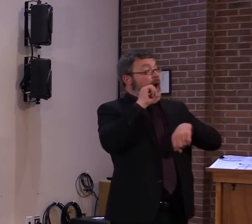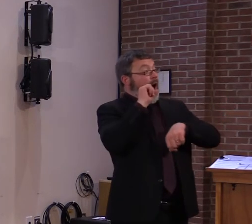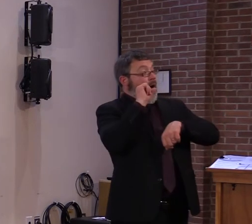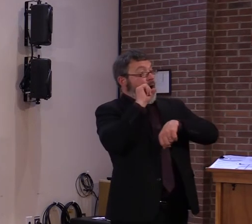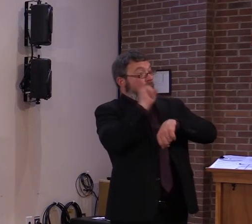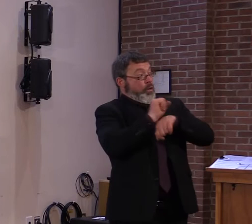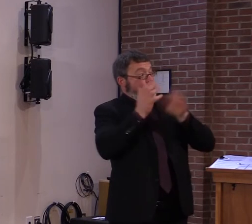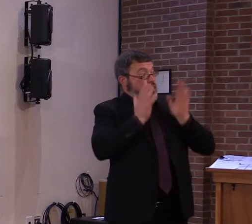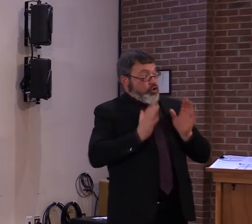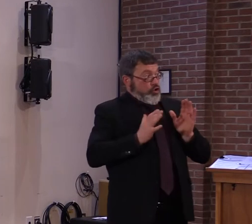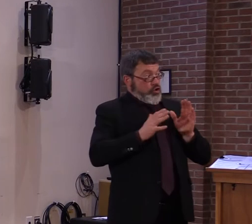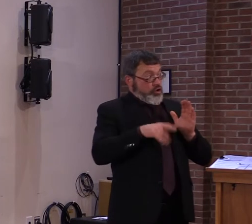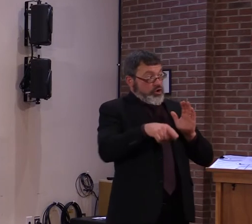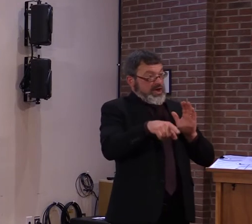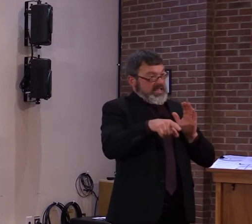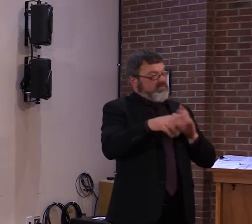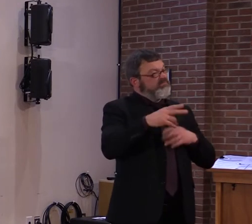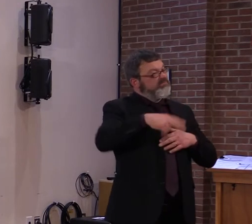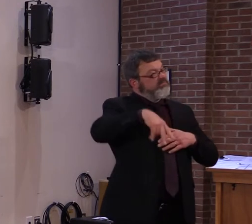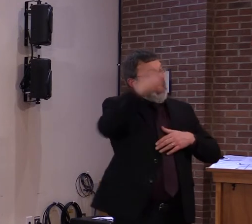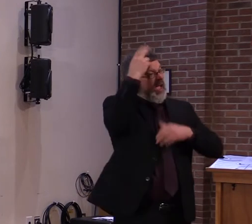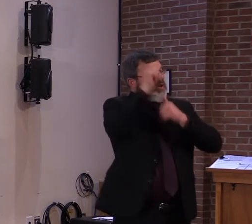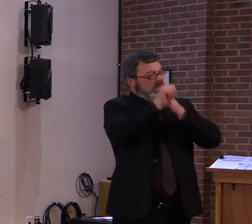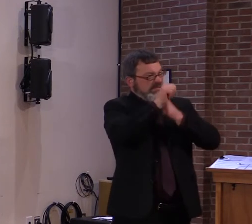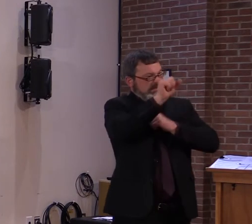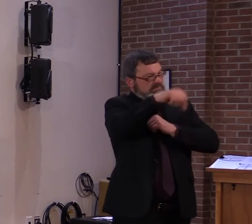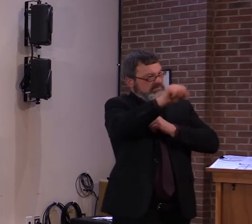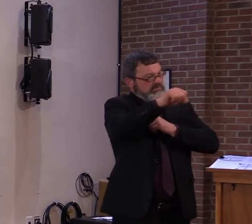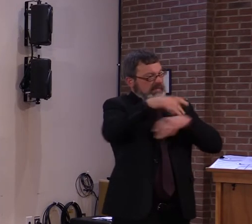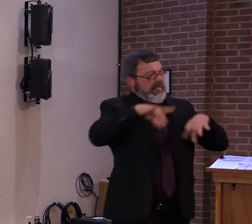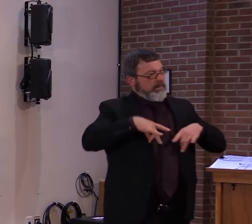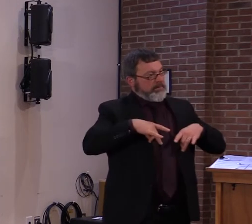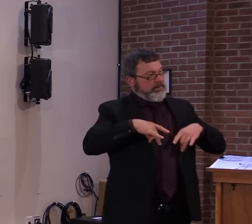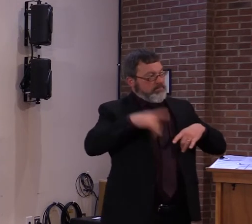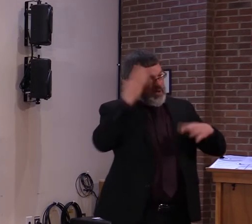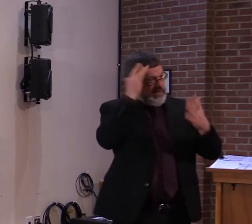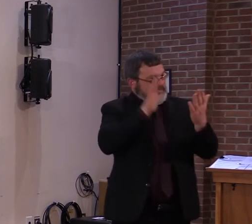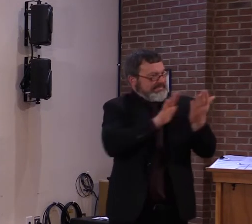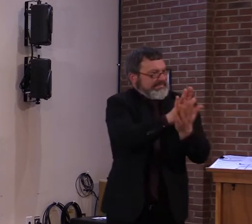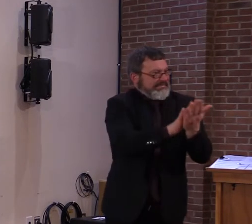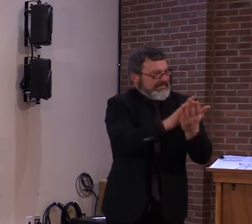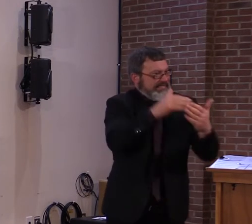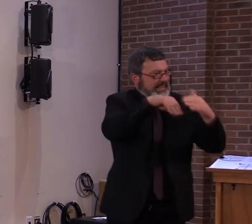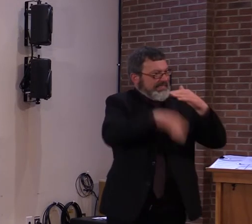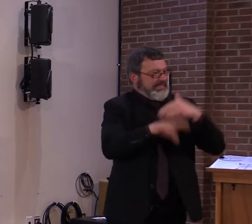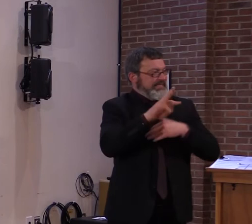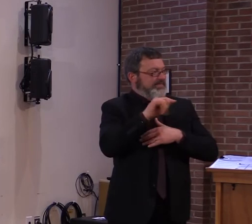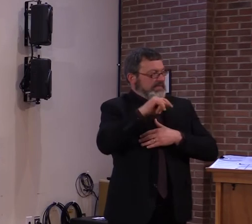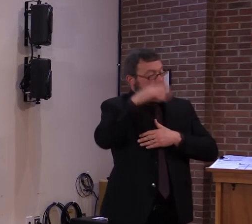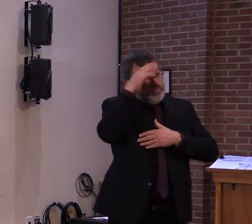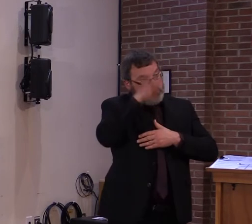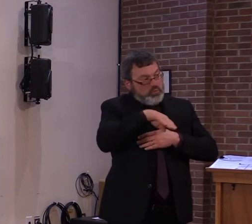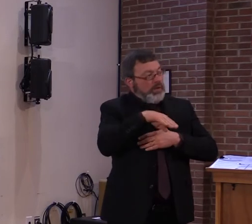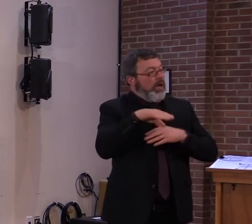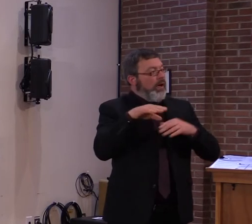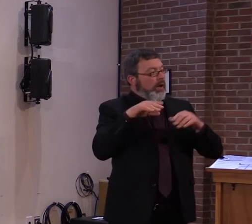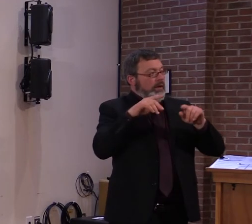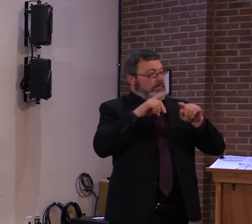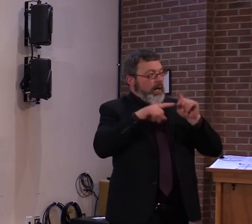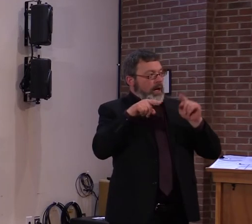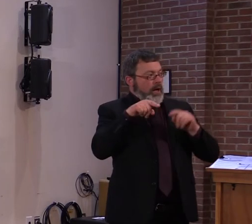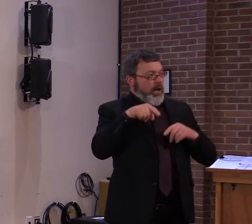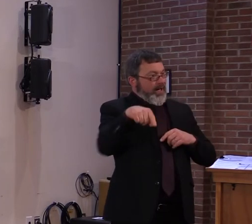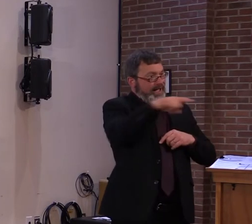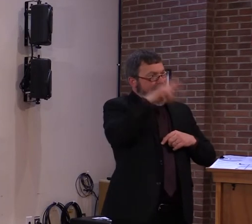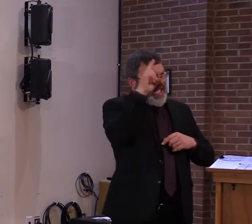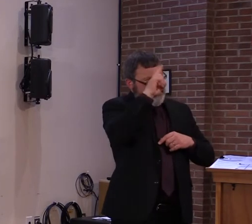higher rate than the general public, but at the same time, the hospitals have been able to keep staffed